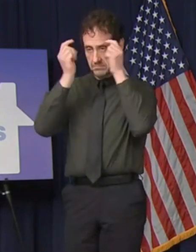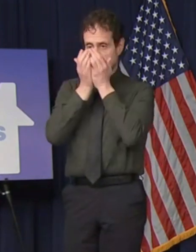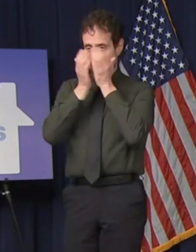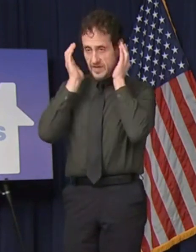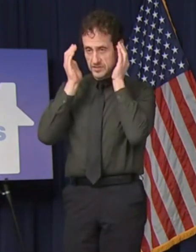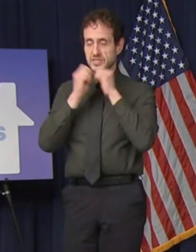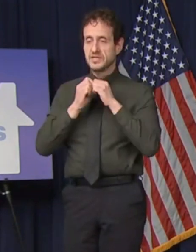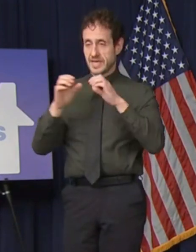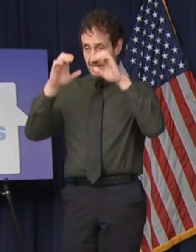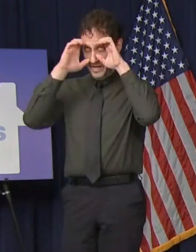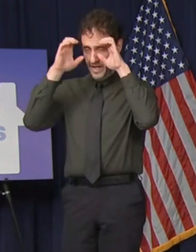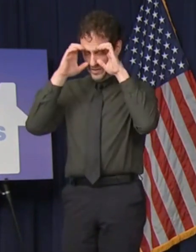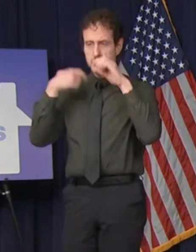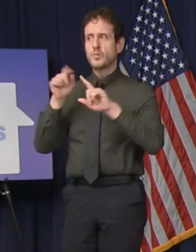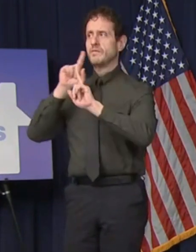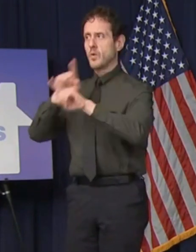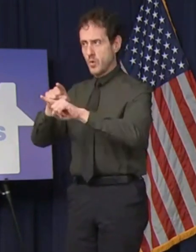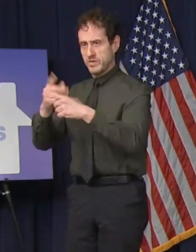and goggles.